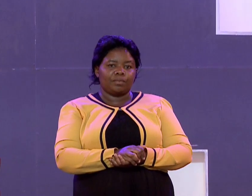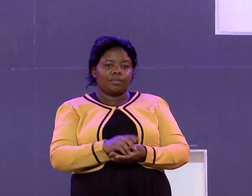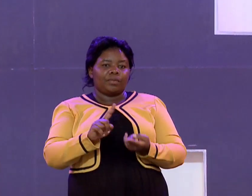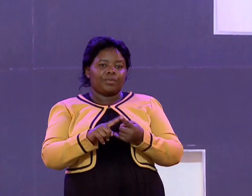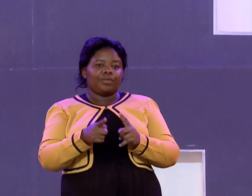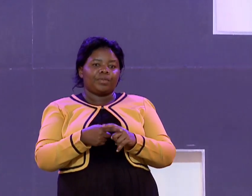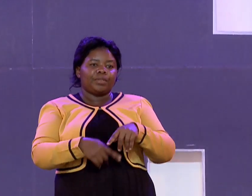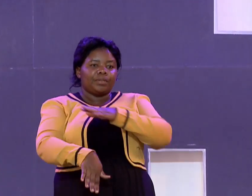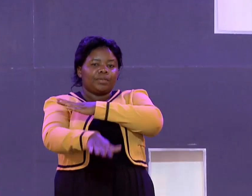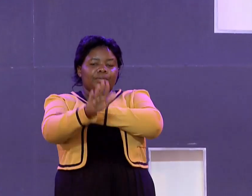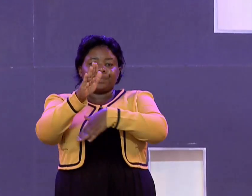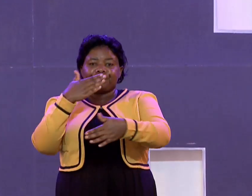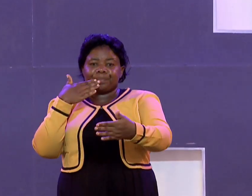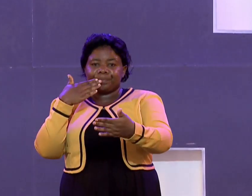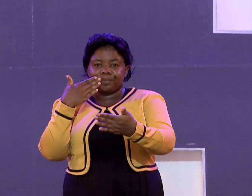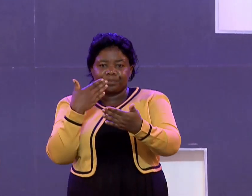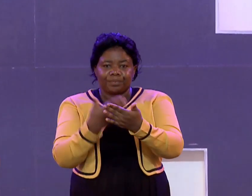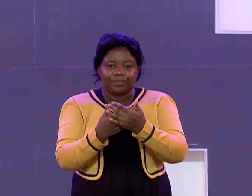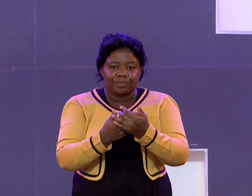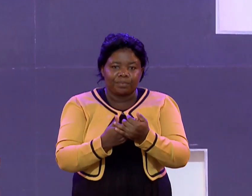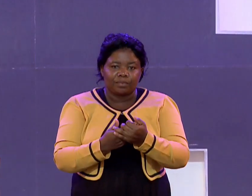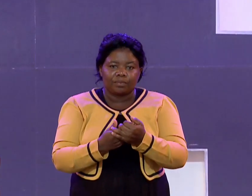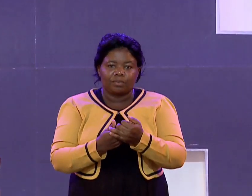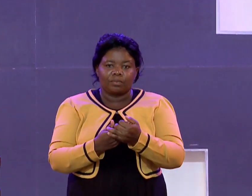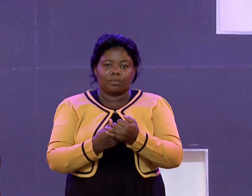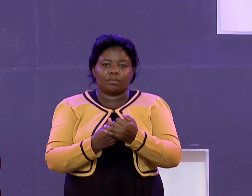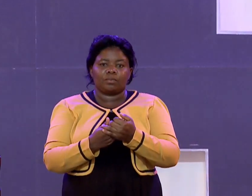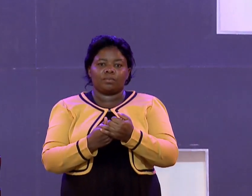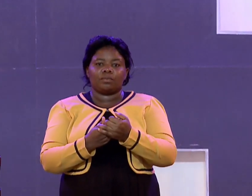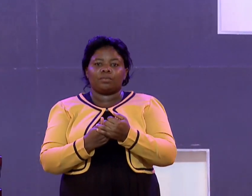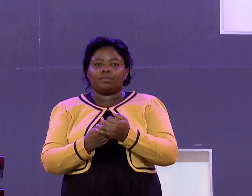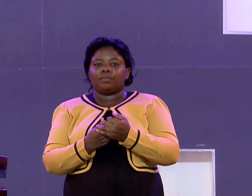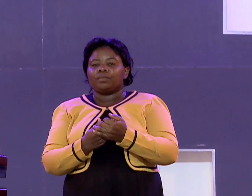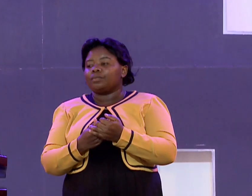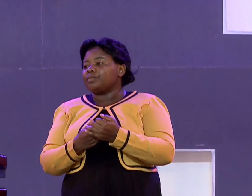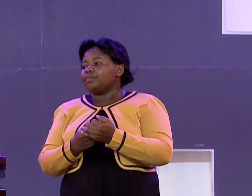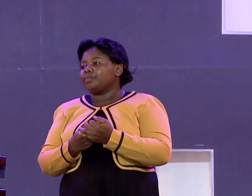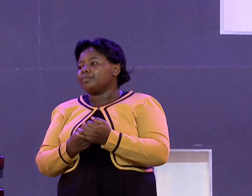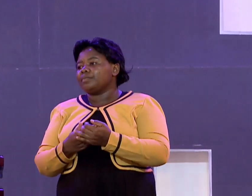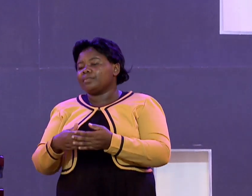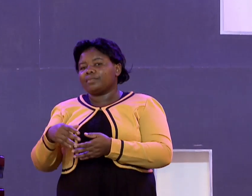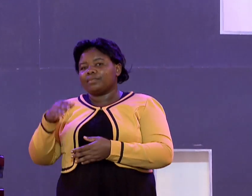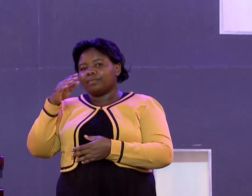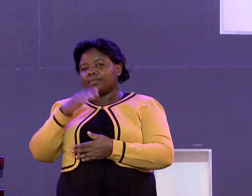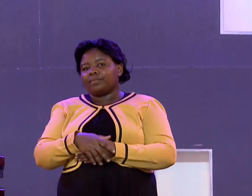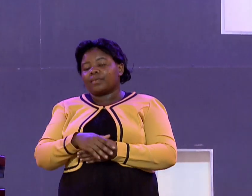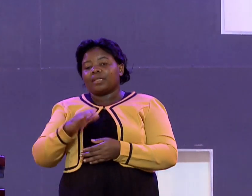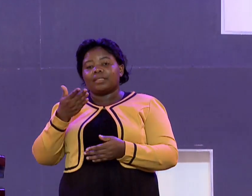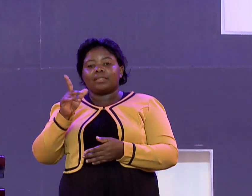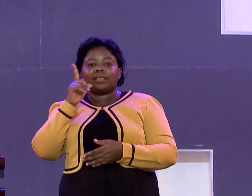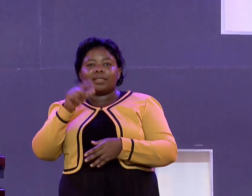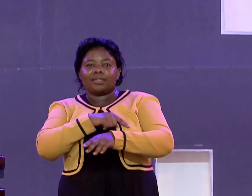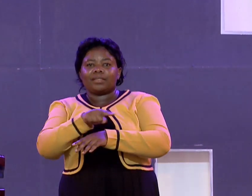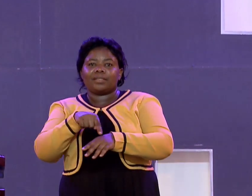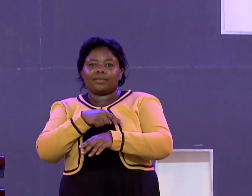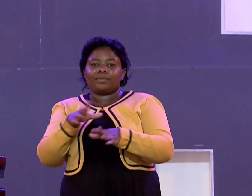Mikwano Katonda mulungi. Friends, God is so good. Sebo mukama wange. Eno lancha wa yaffe